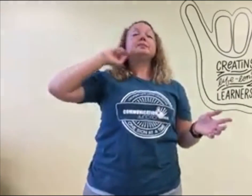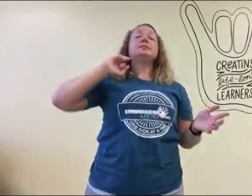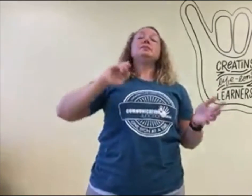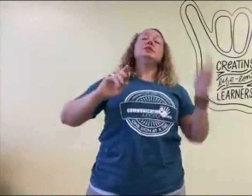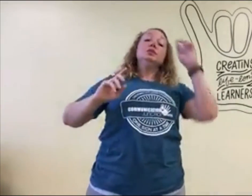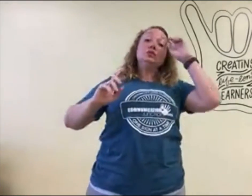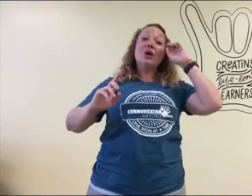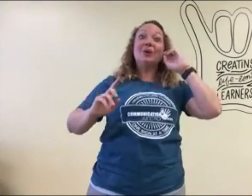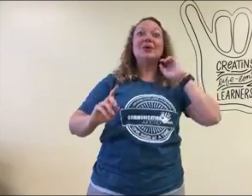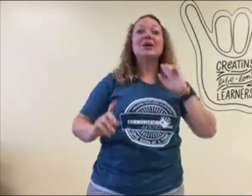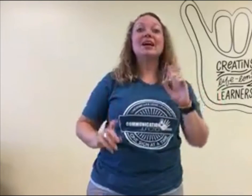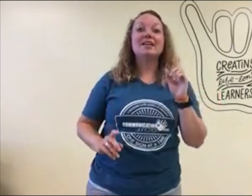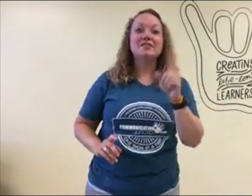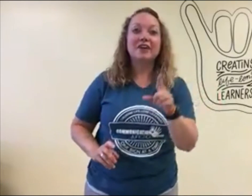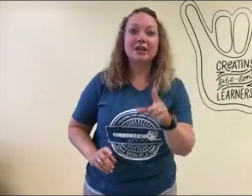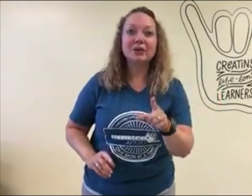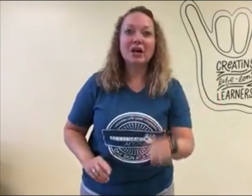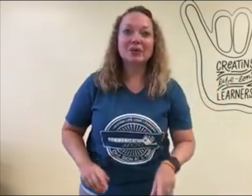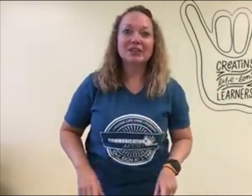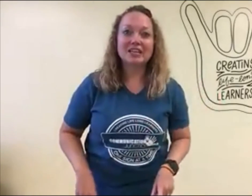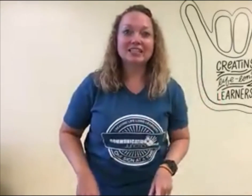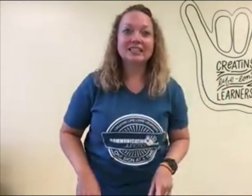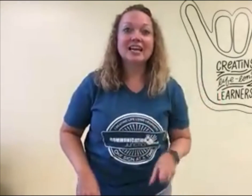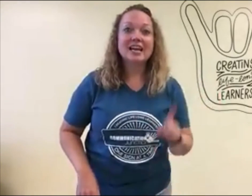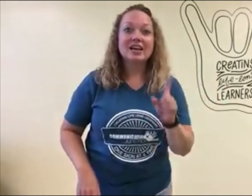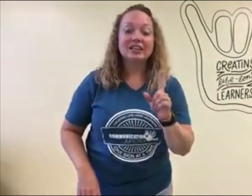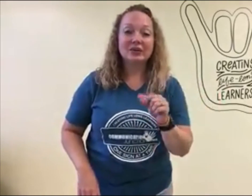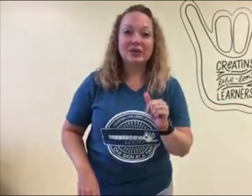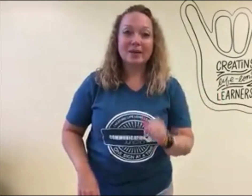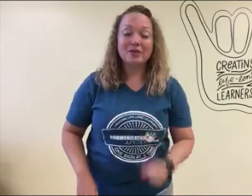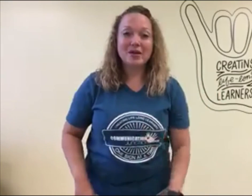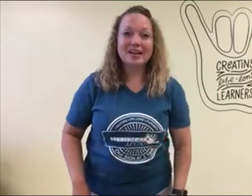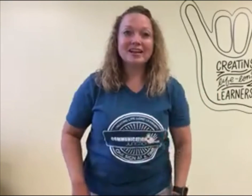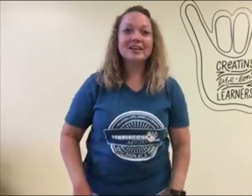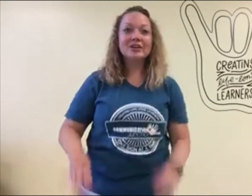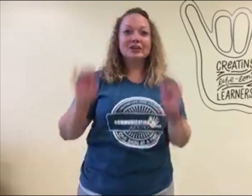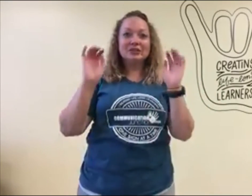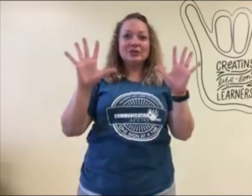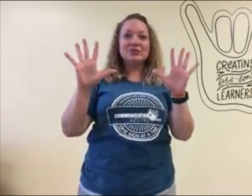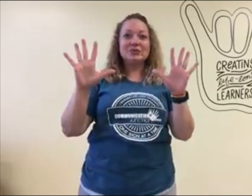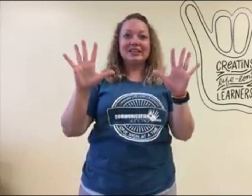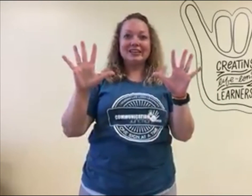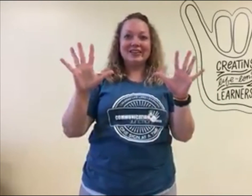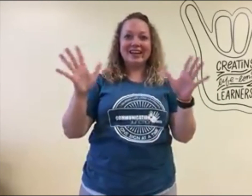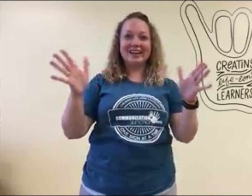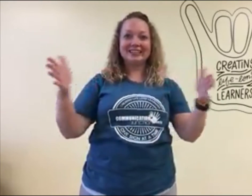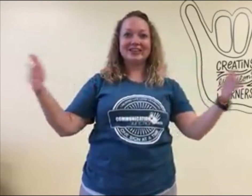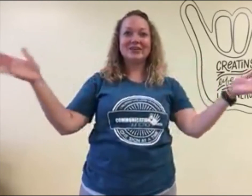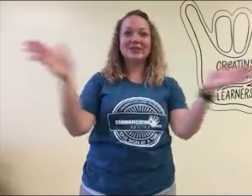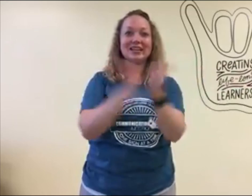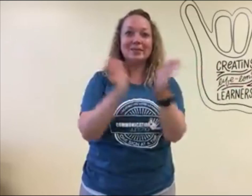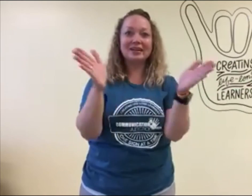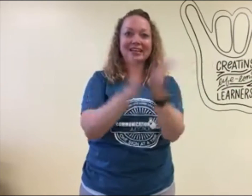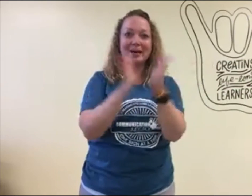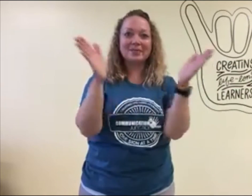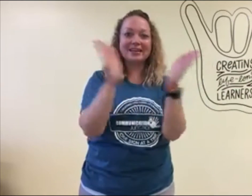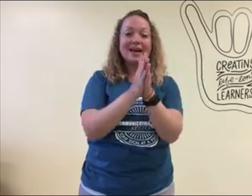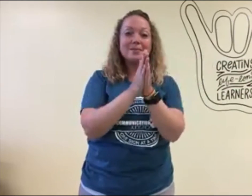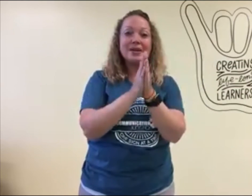so follow along with this little rhyme. You ready? Two little hands go clap, clap, clap.